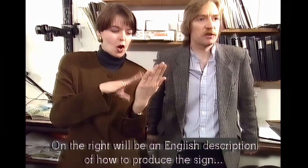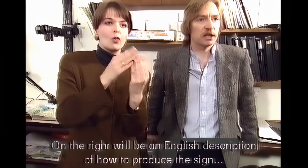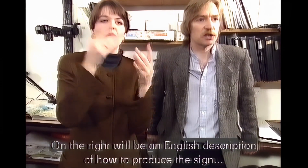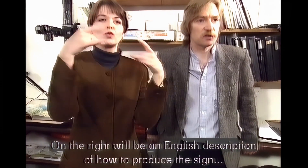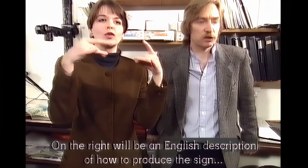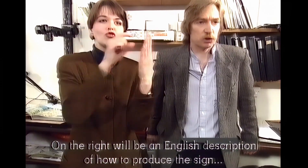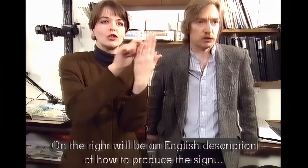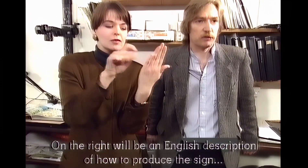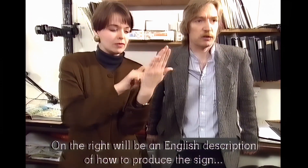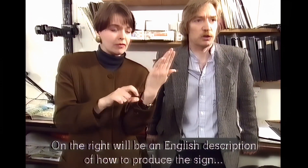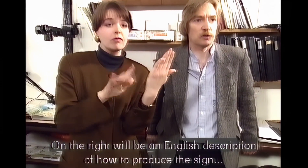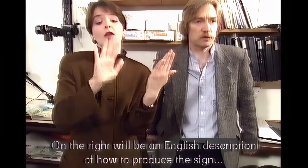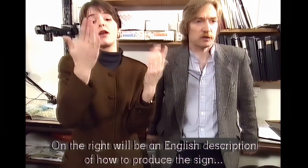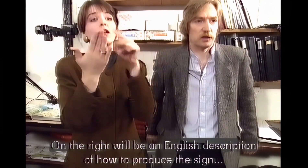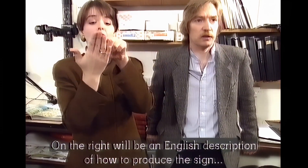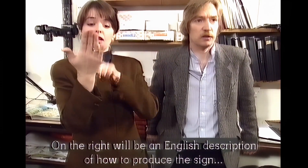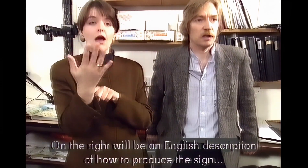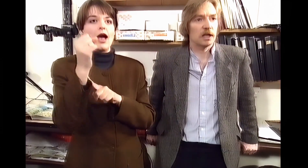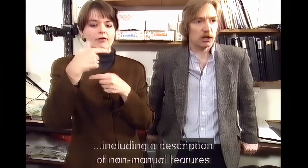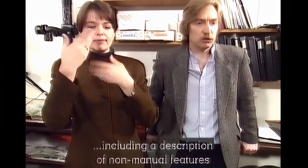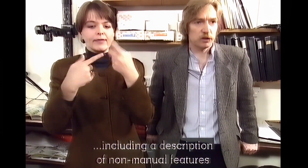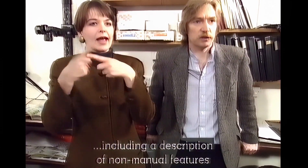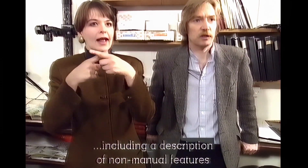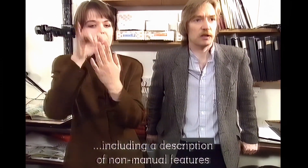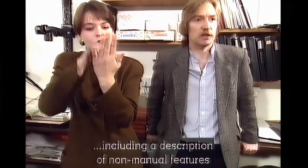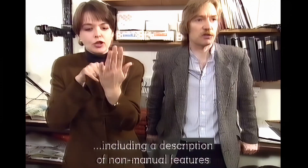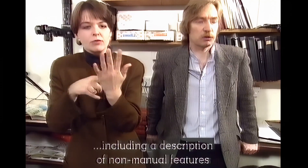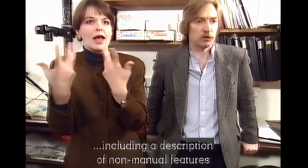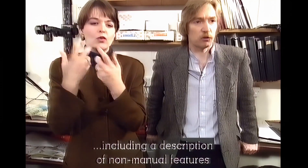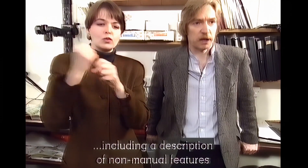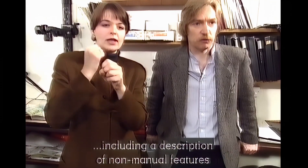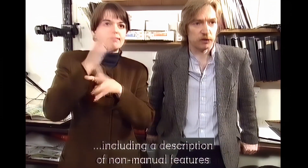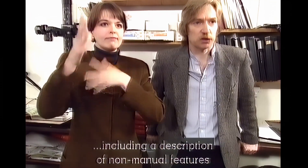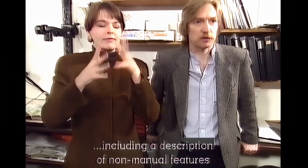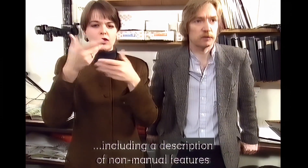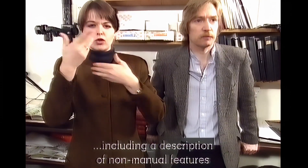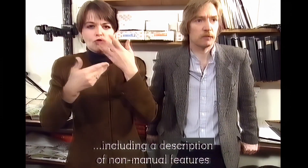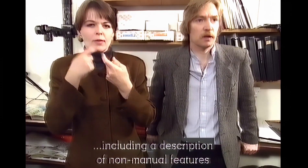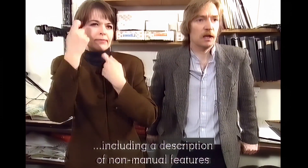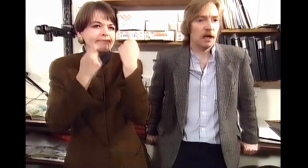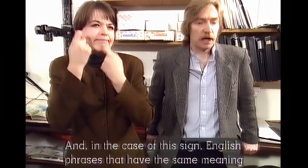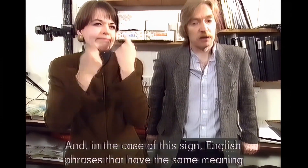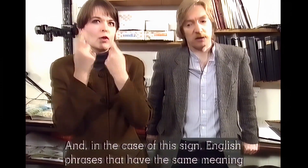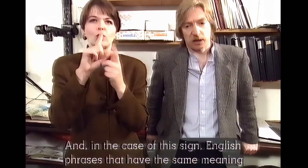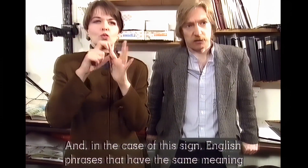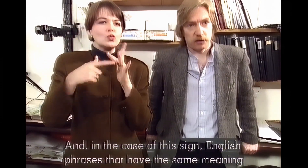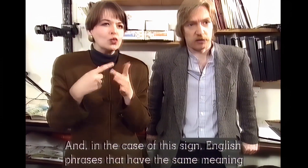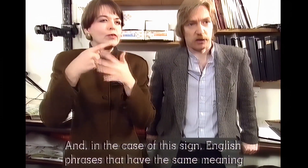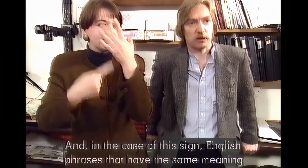English description of how to produce the sign, including a description of non-manual features, and in the case of this sign,